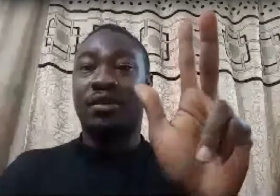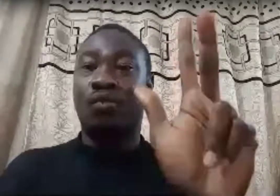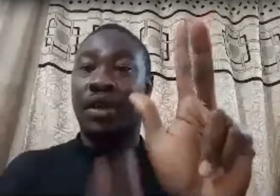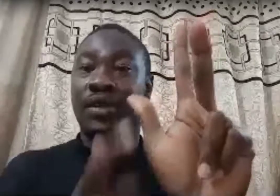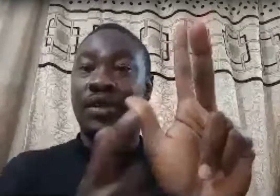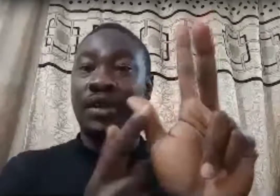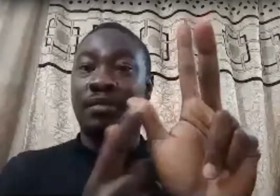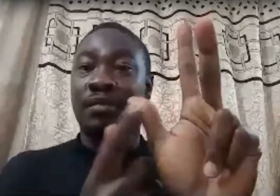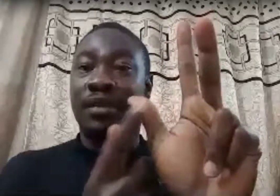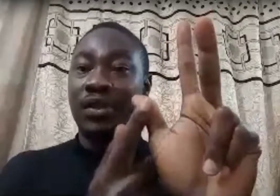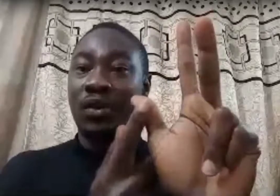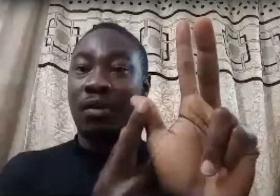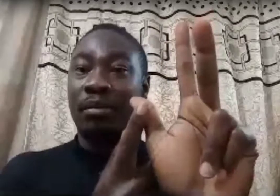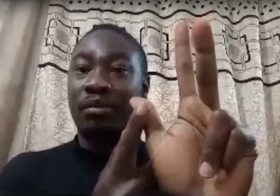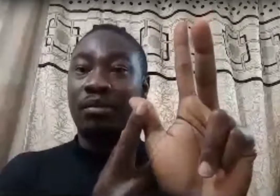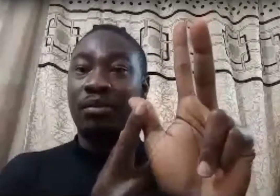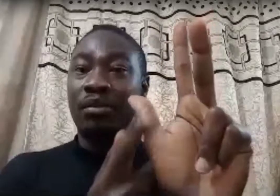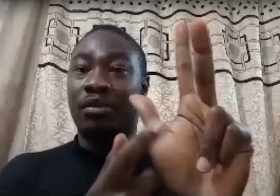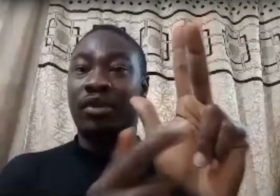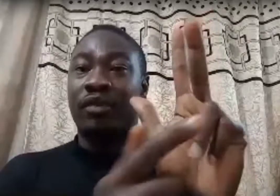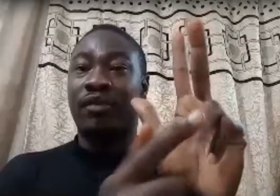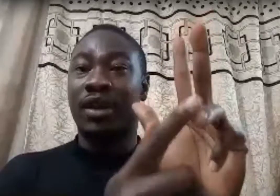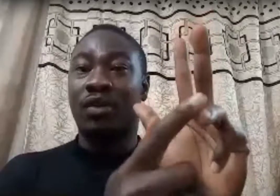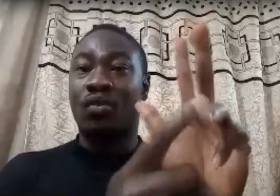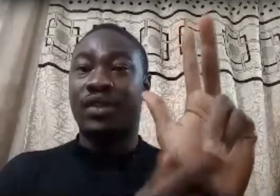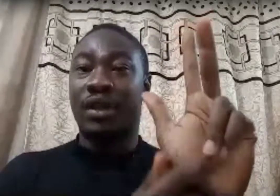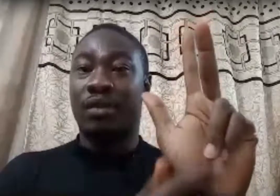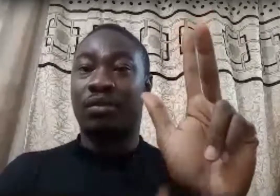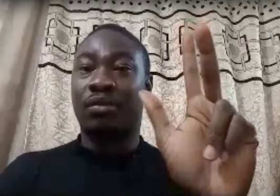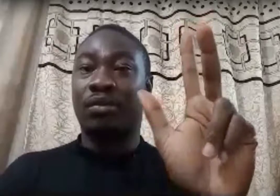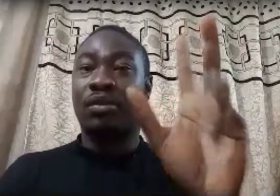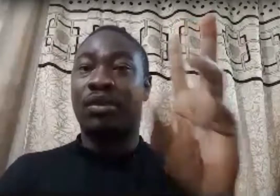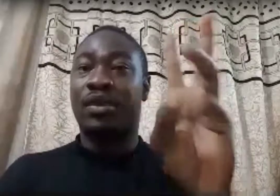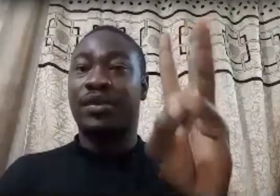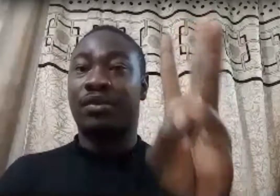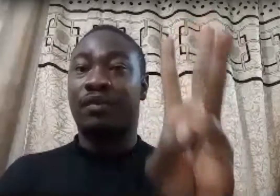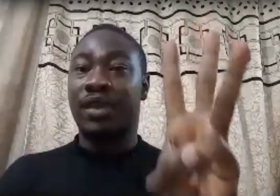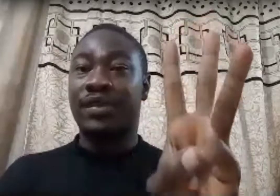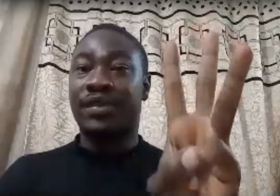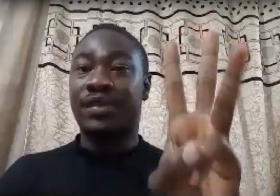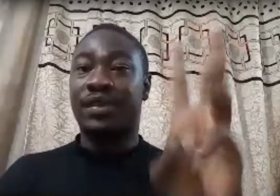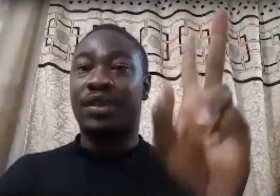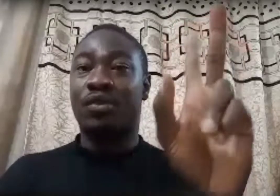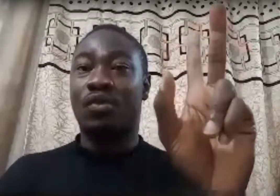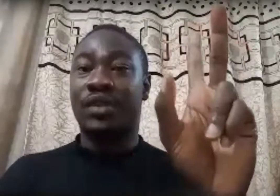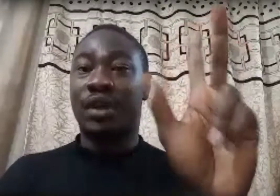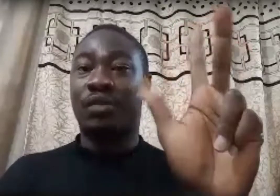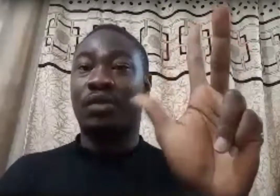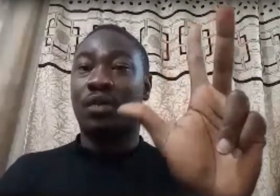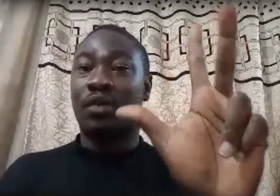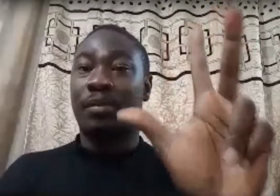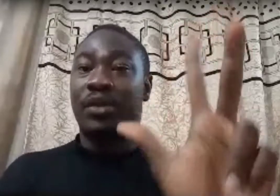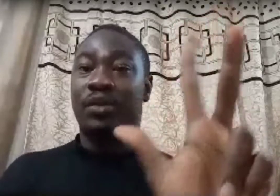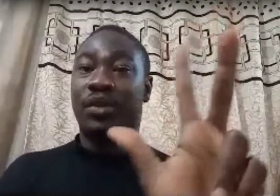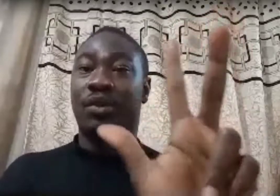the thumb. The ring finger goes down. Instead of this, it goes down and we replace with the thumb. So this is